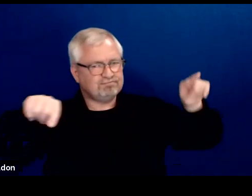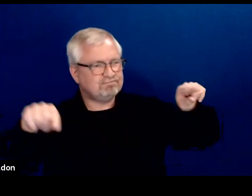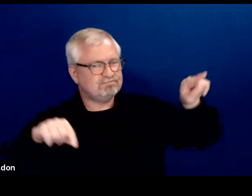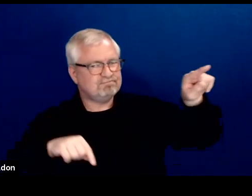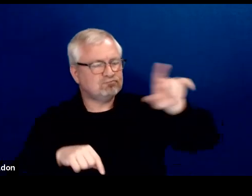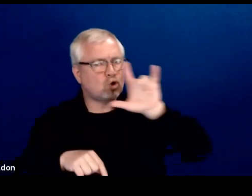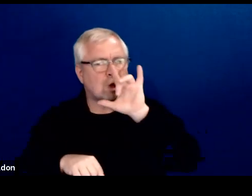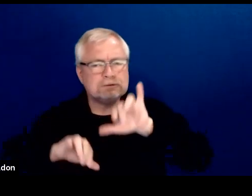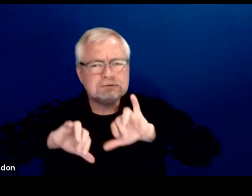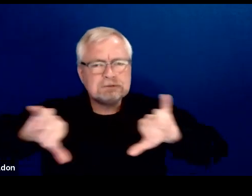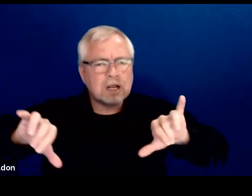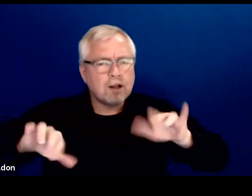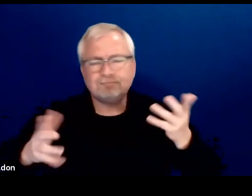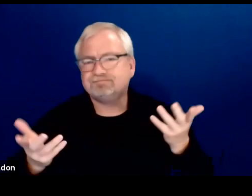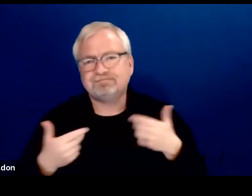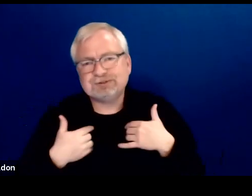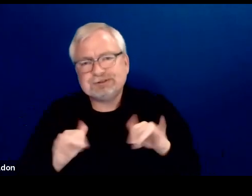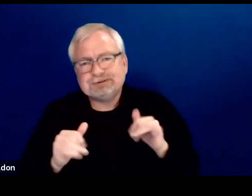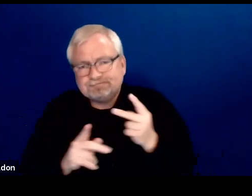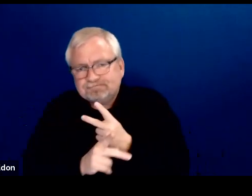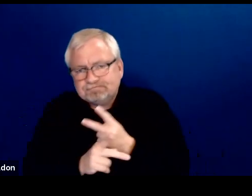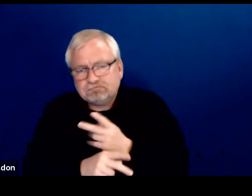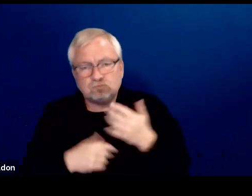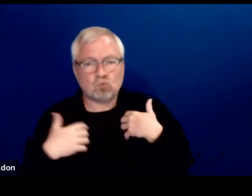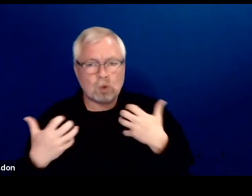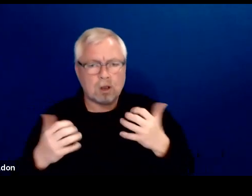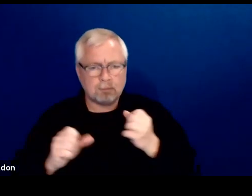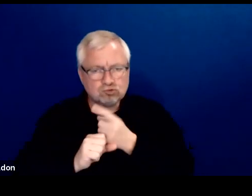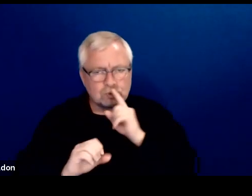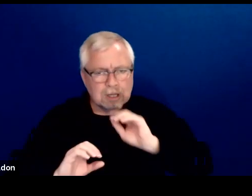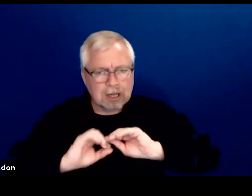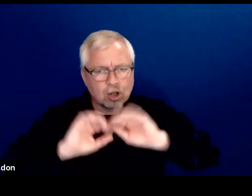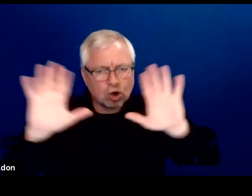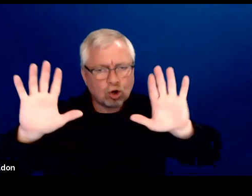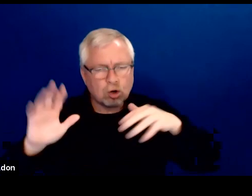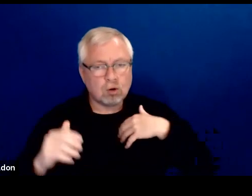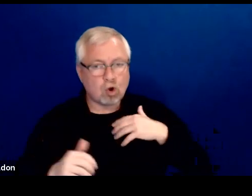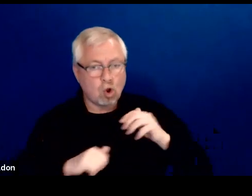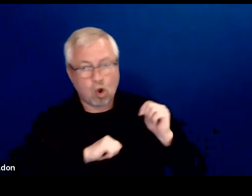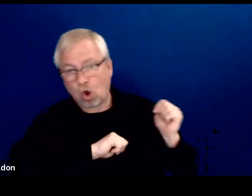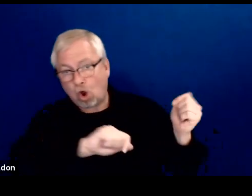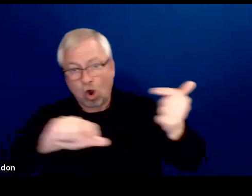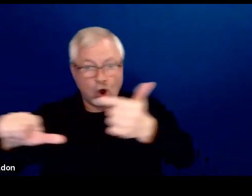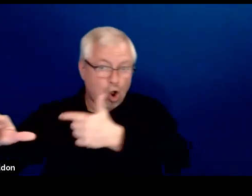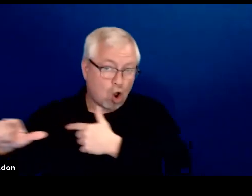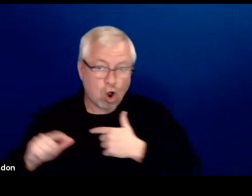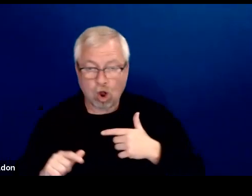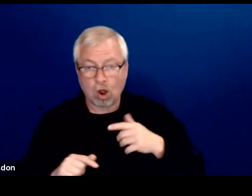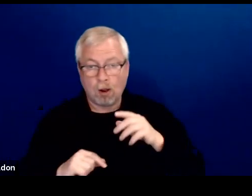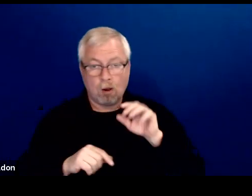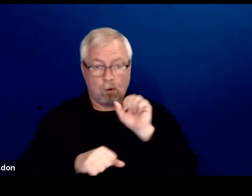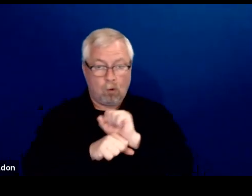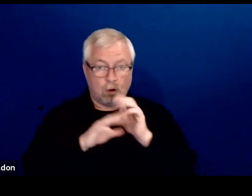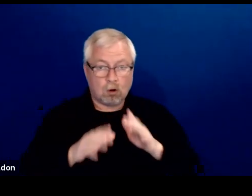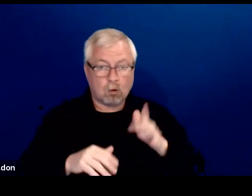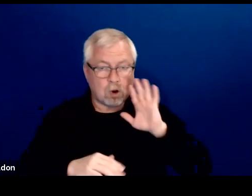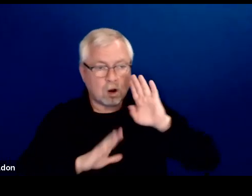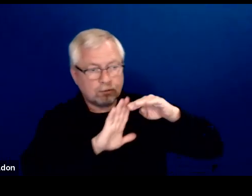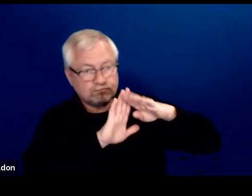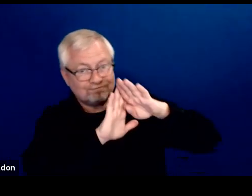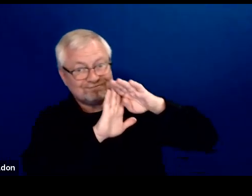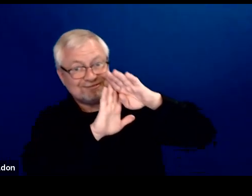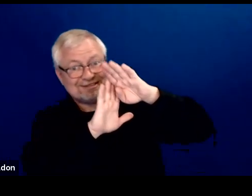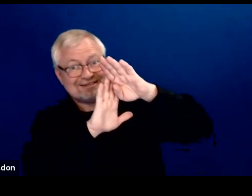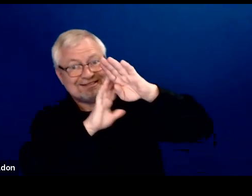clear before people say all the work we did, all the flattening, all the putting us in one of the best positions